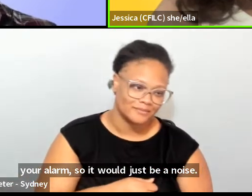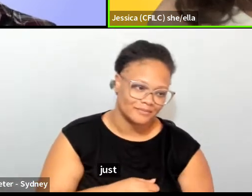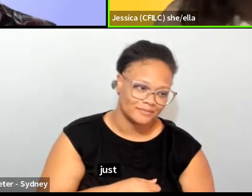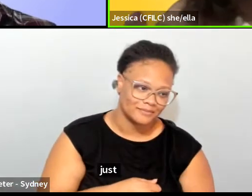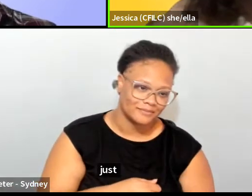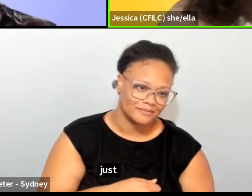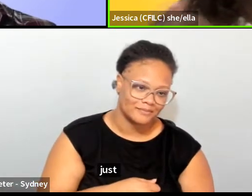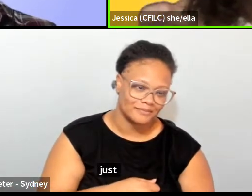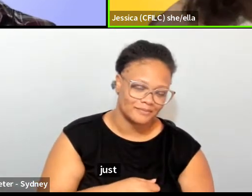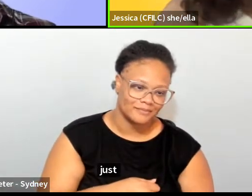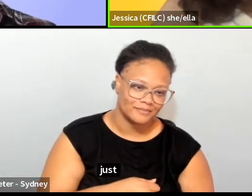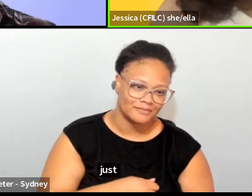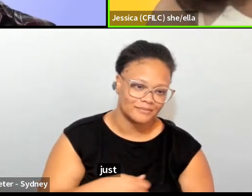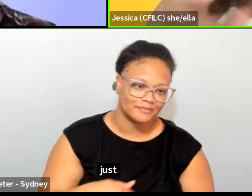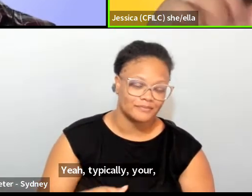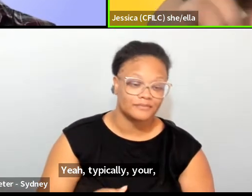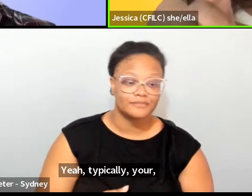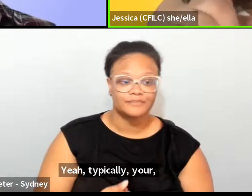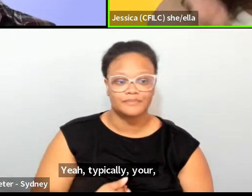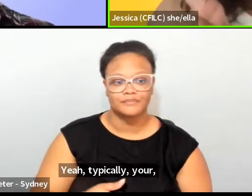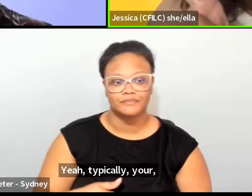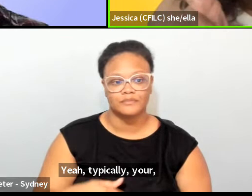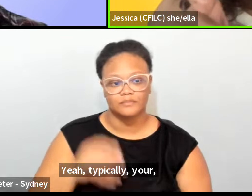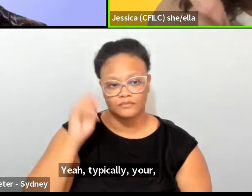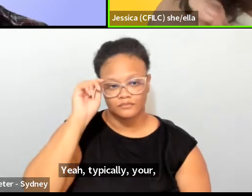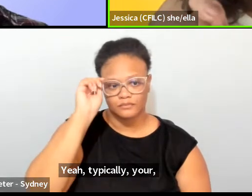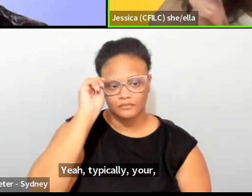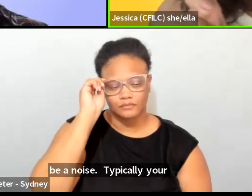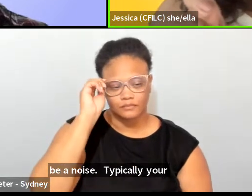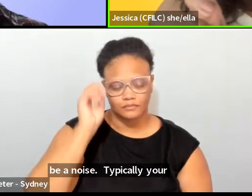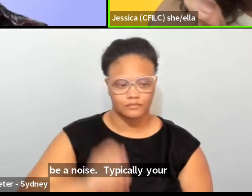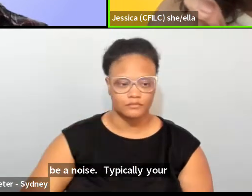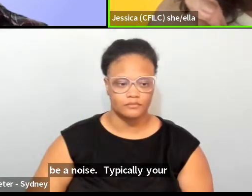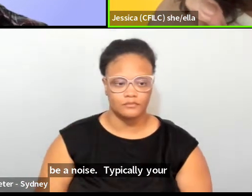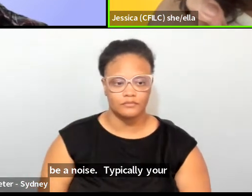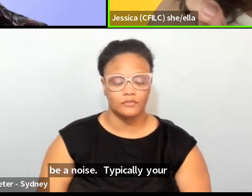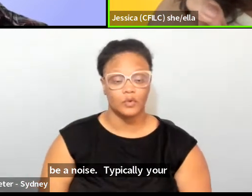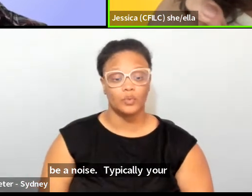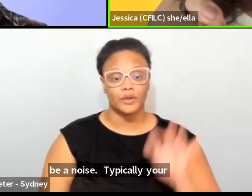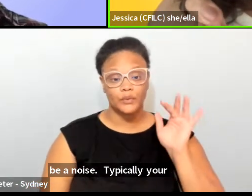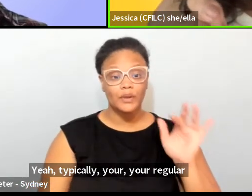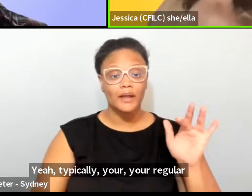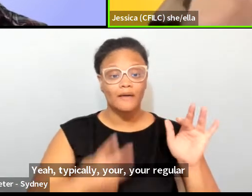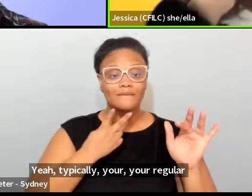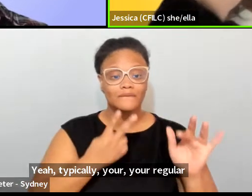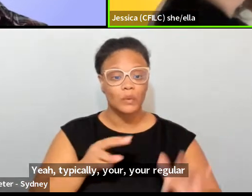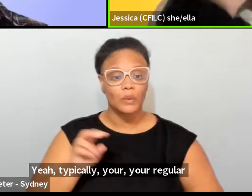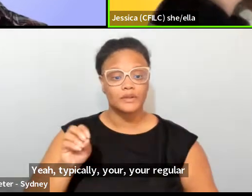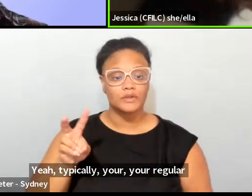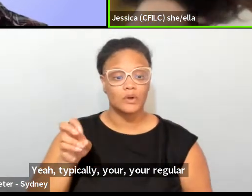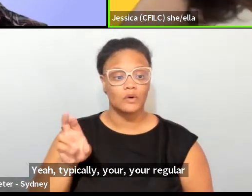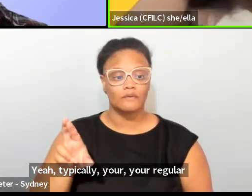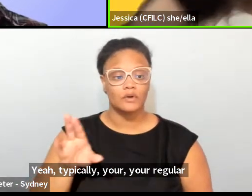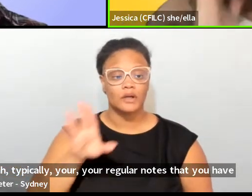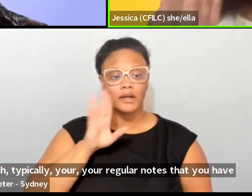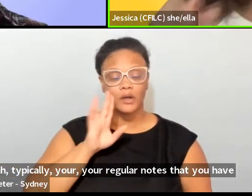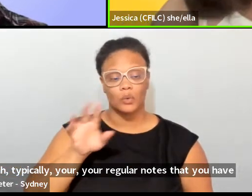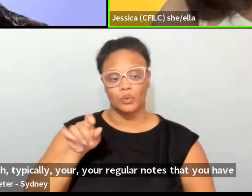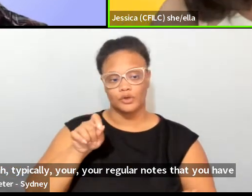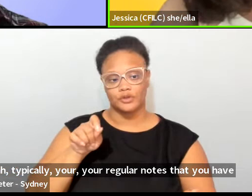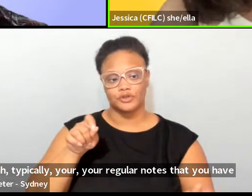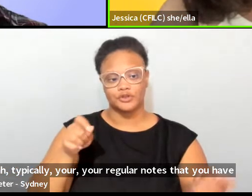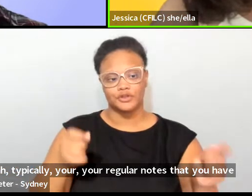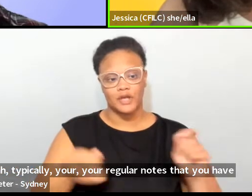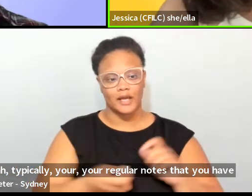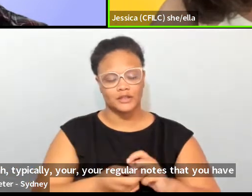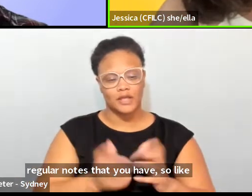Okay. Button. So once we press on the voiceover, it would pretty much change the gestures that we are